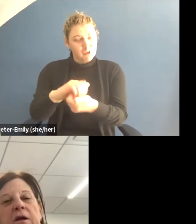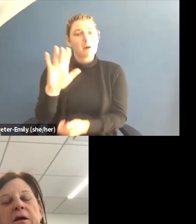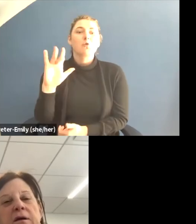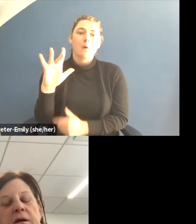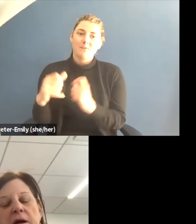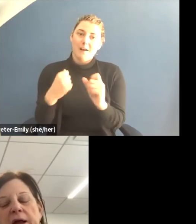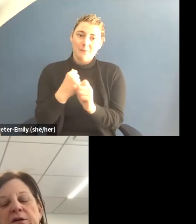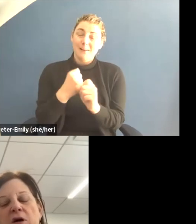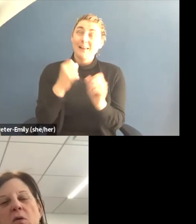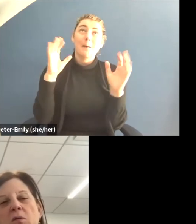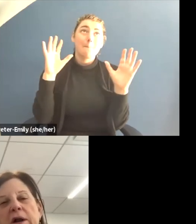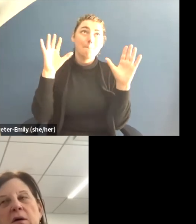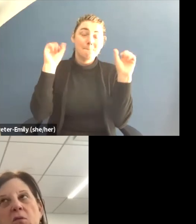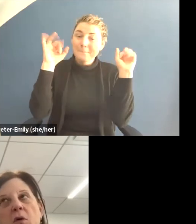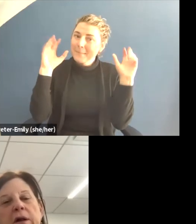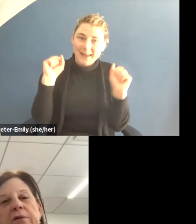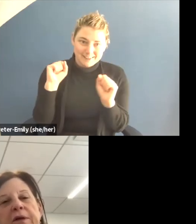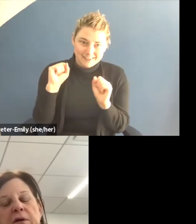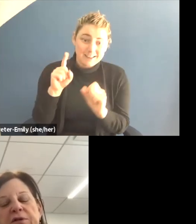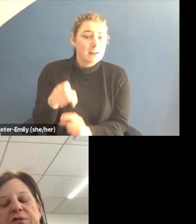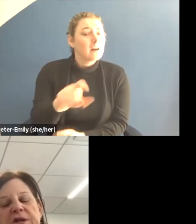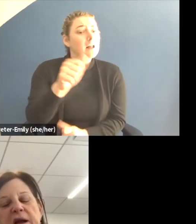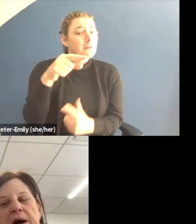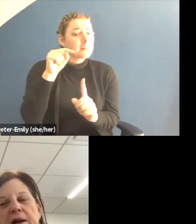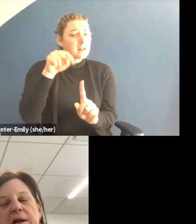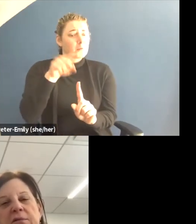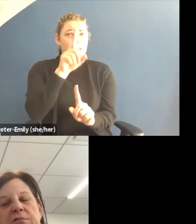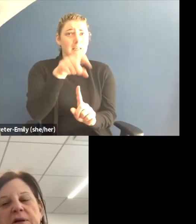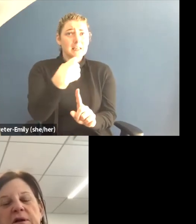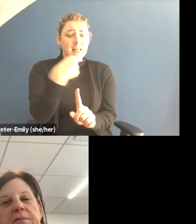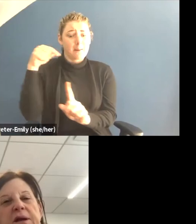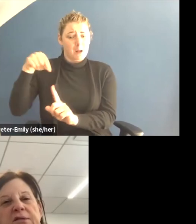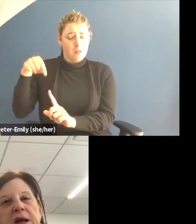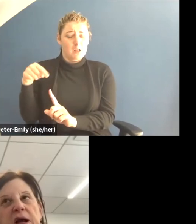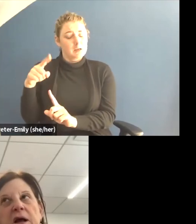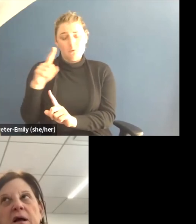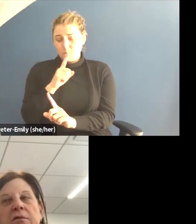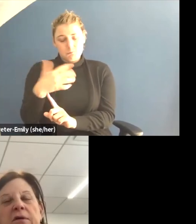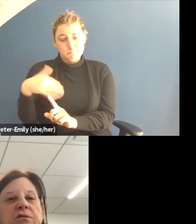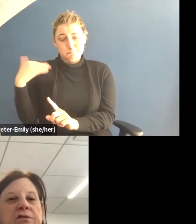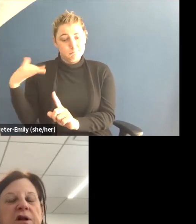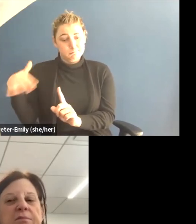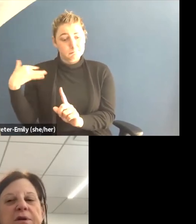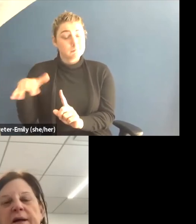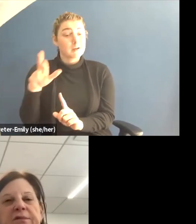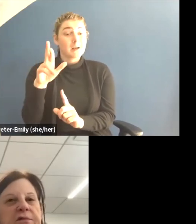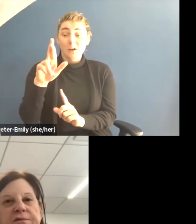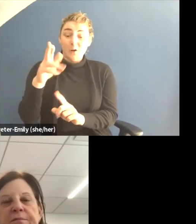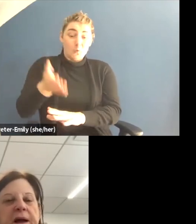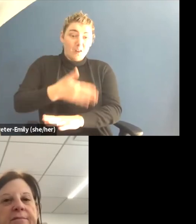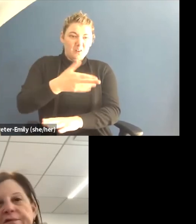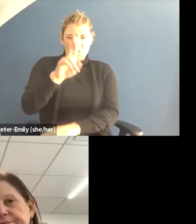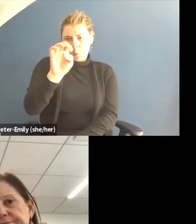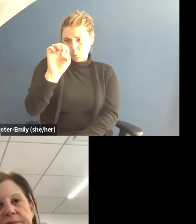quite extraordinary. And you know what? One other thing that we should say about it, it was really amazing. Restoration had been down the street